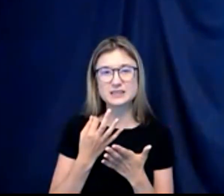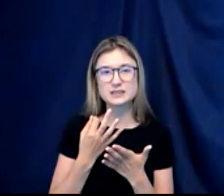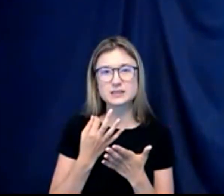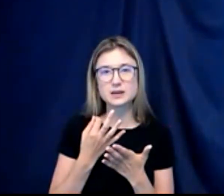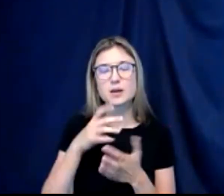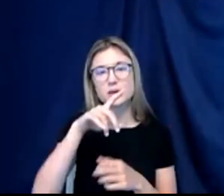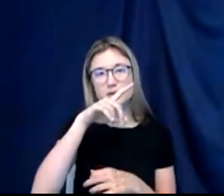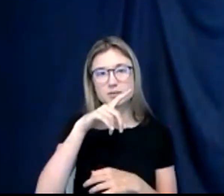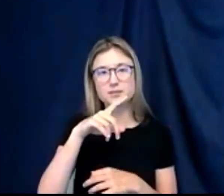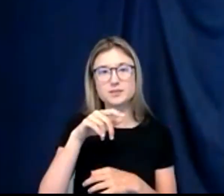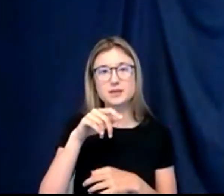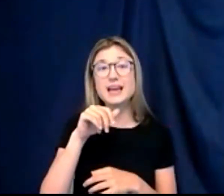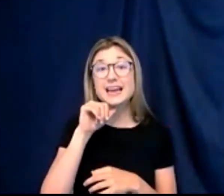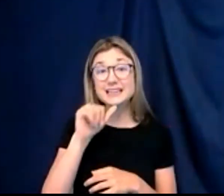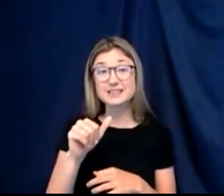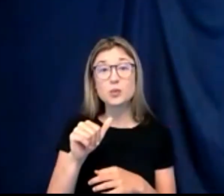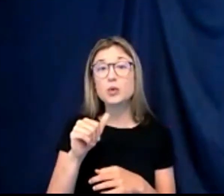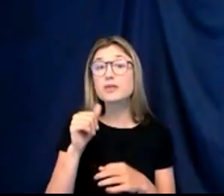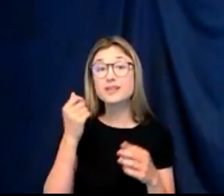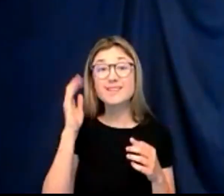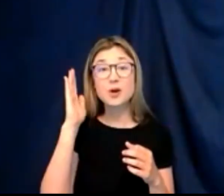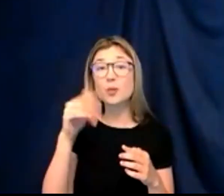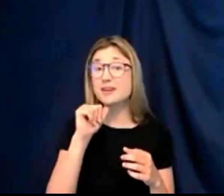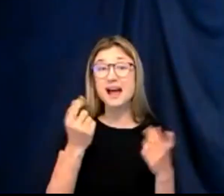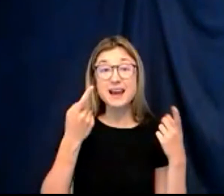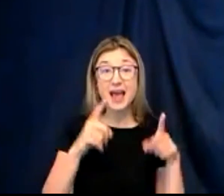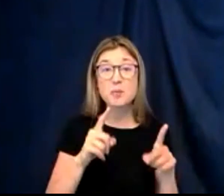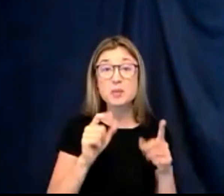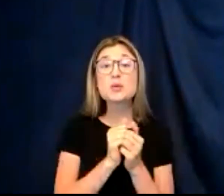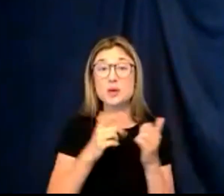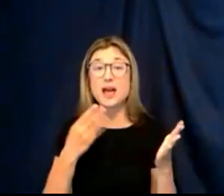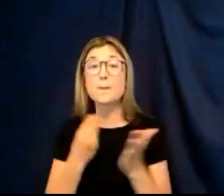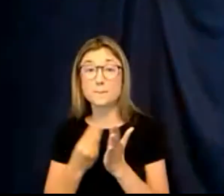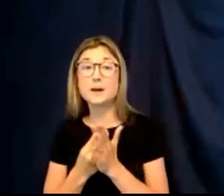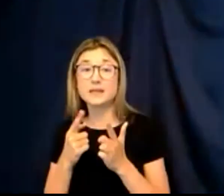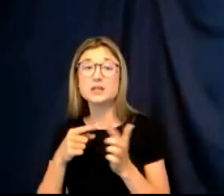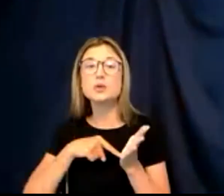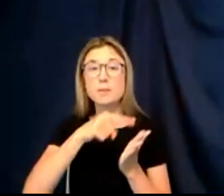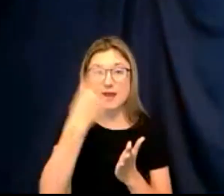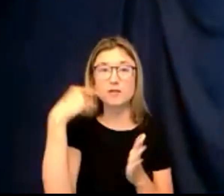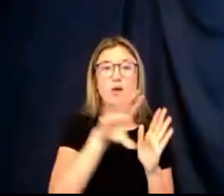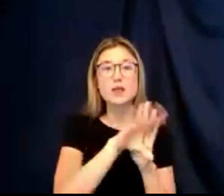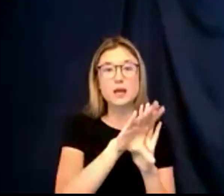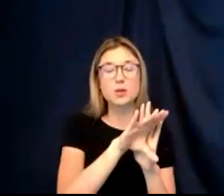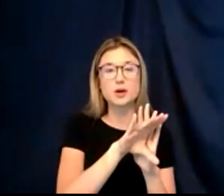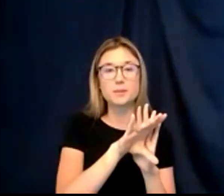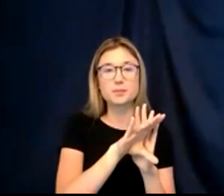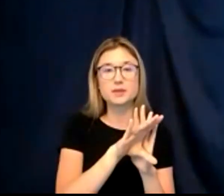that it doesn't go into effect unless there's funding. And then just to add on to